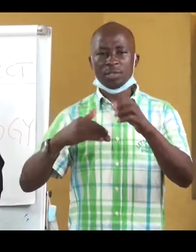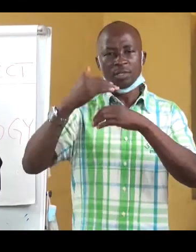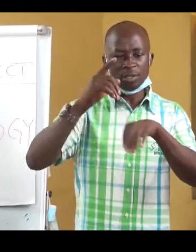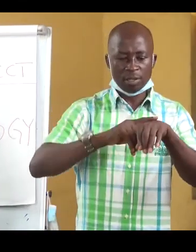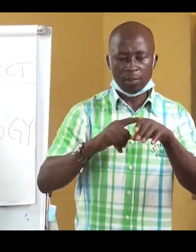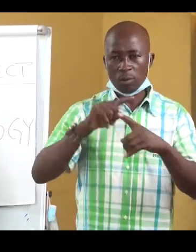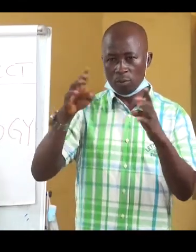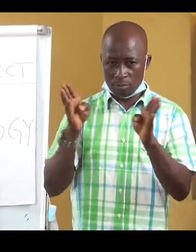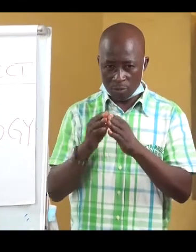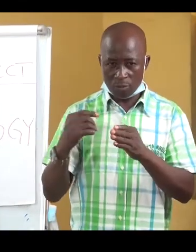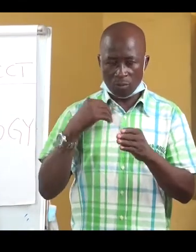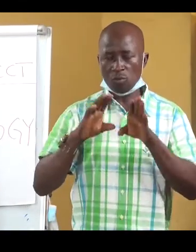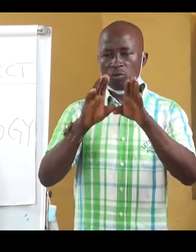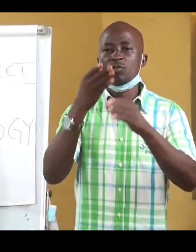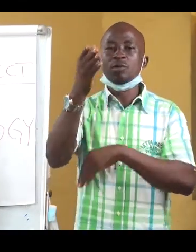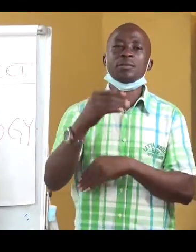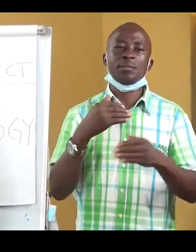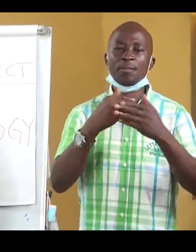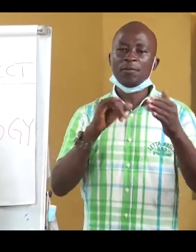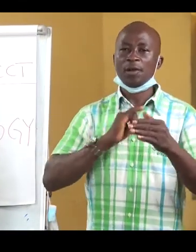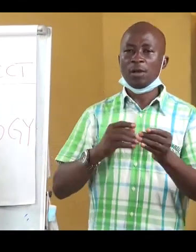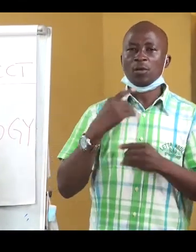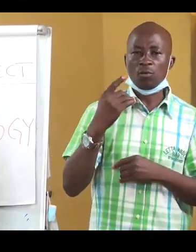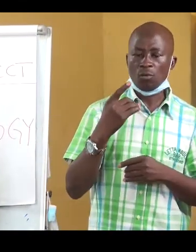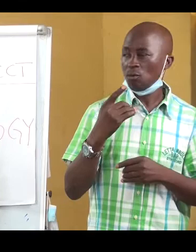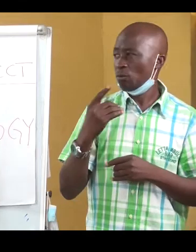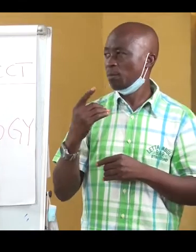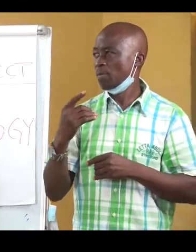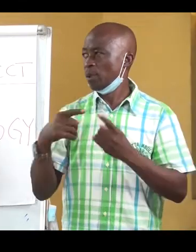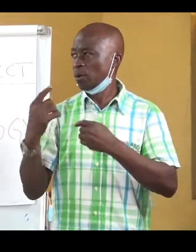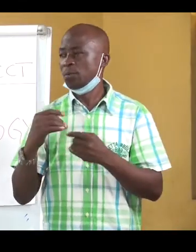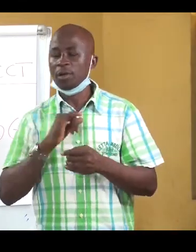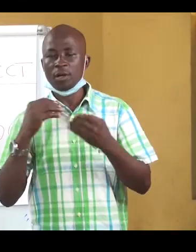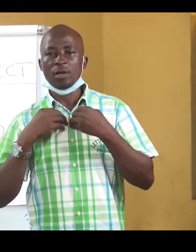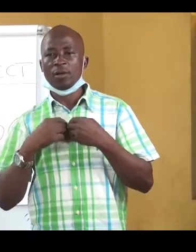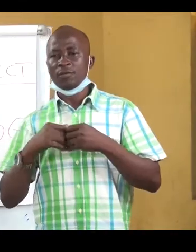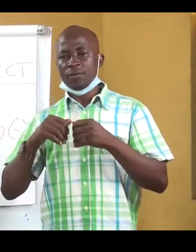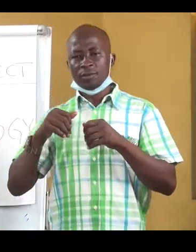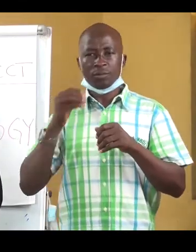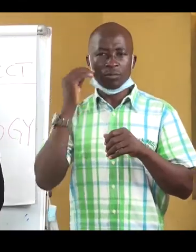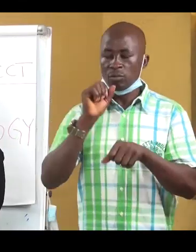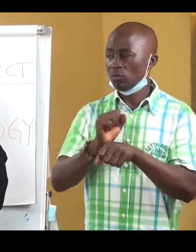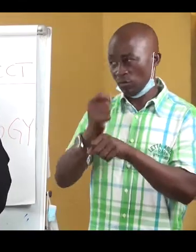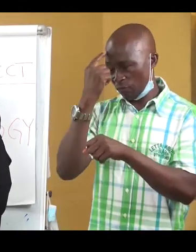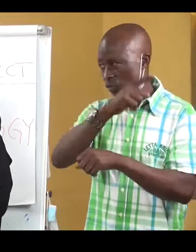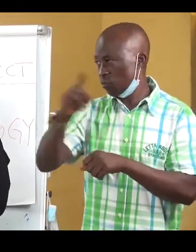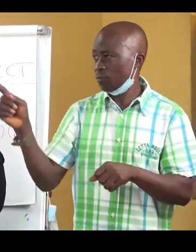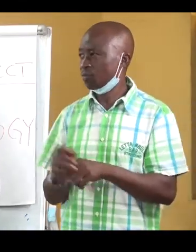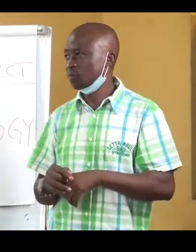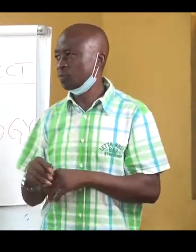stop. But before I go, my students, I have an assignment for you to do at home before we meet in the next lesson. Assignment number